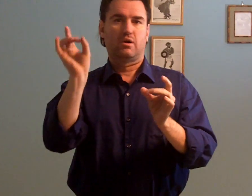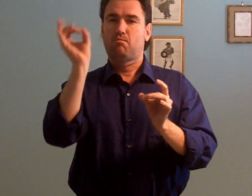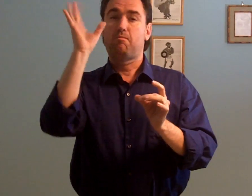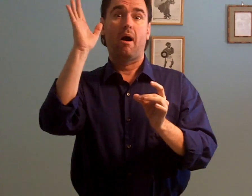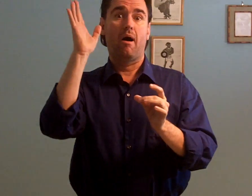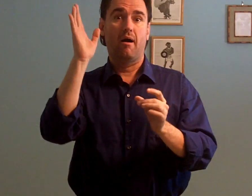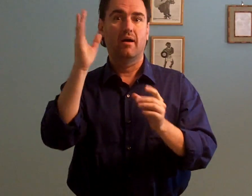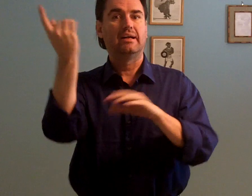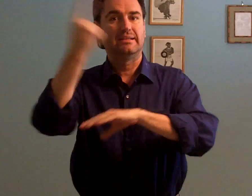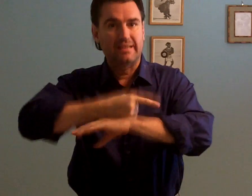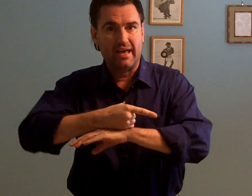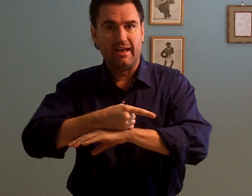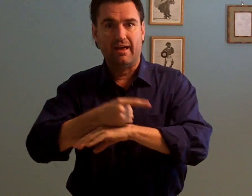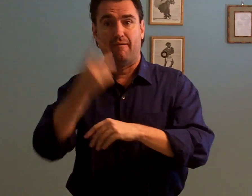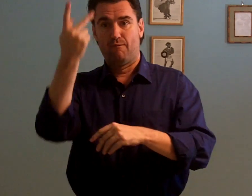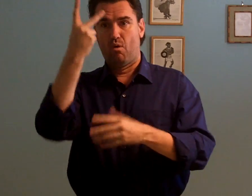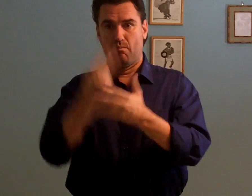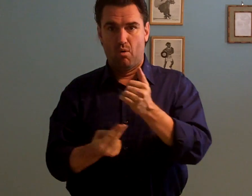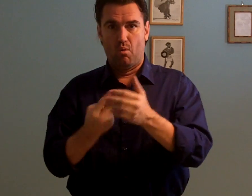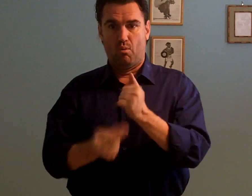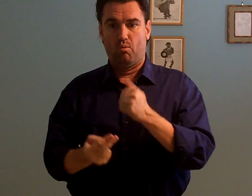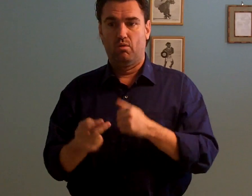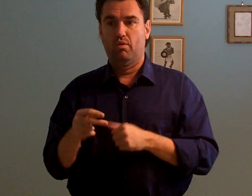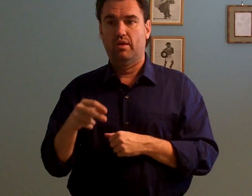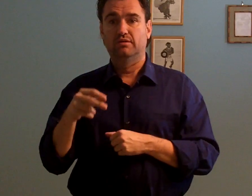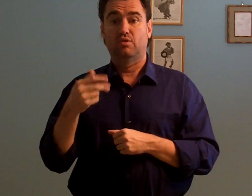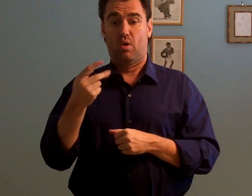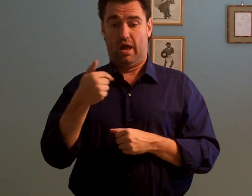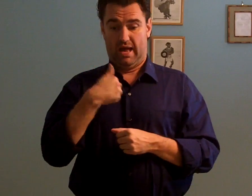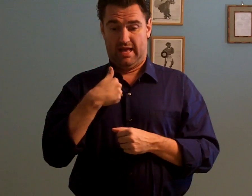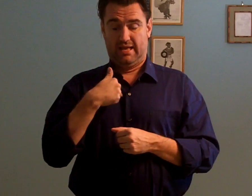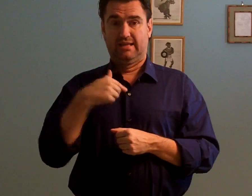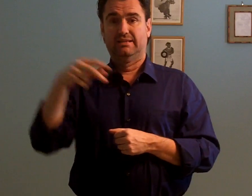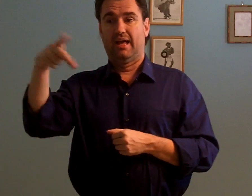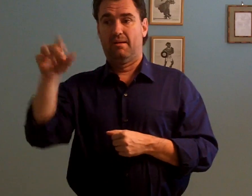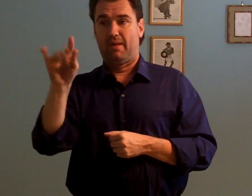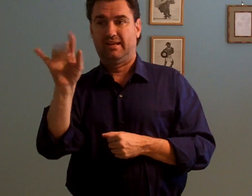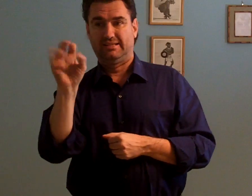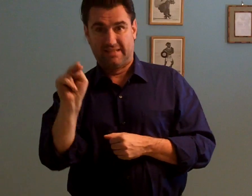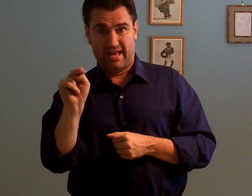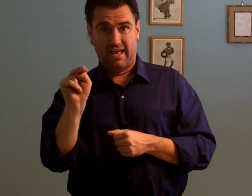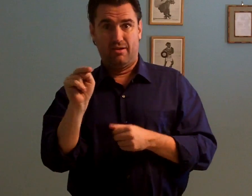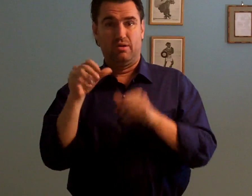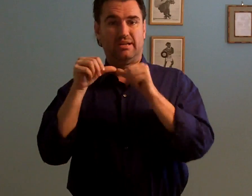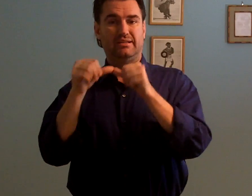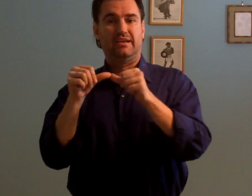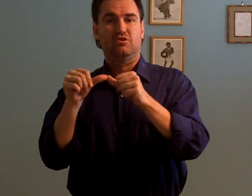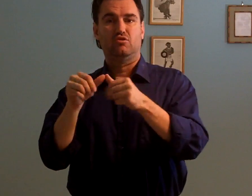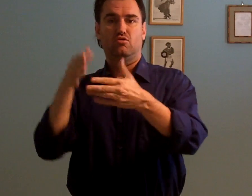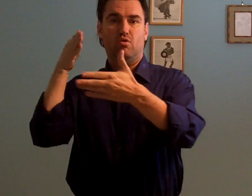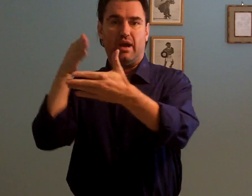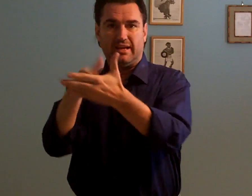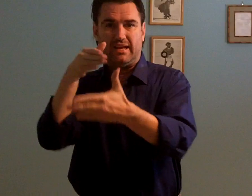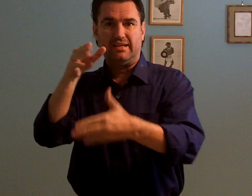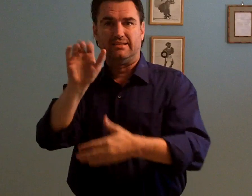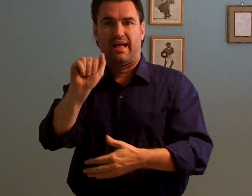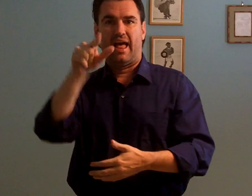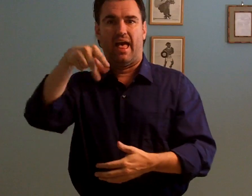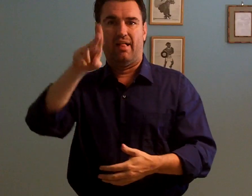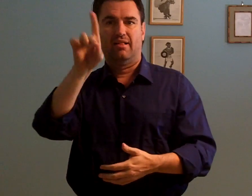that Pakistan continue to join us in the fight against Al-Qaeda and its affiliates. The American people did not choose